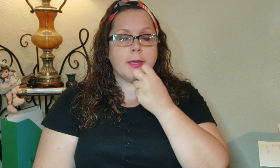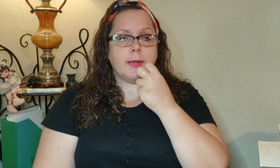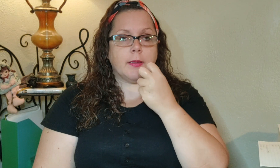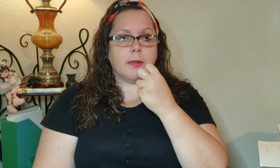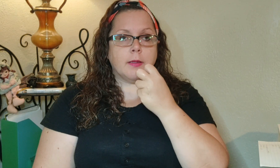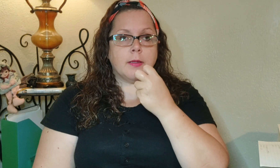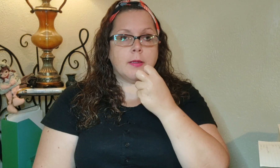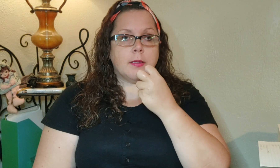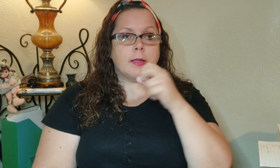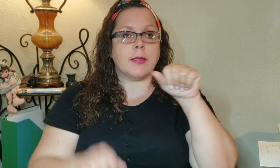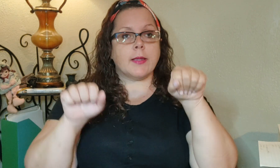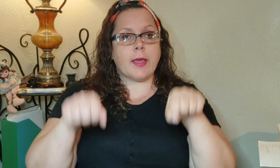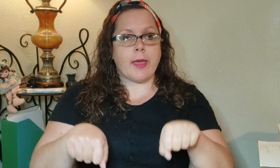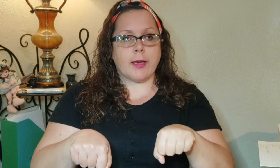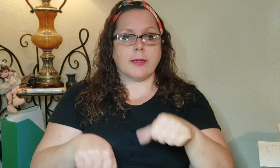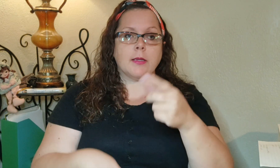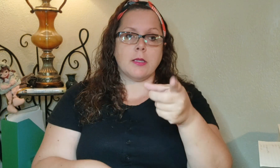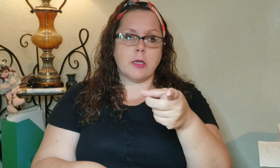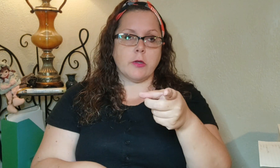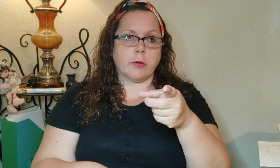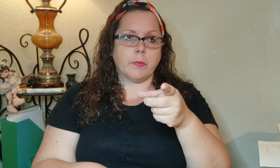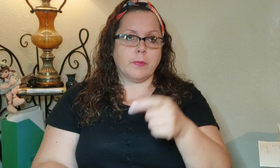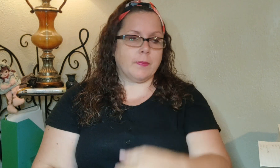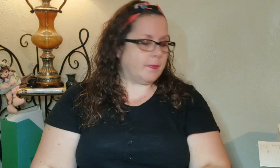read, can you?